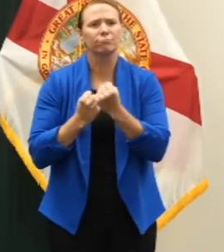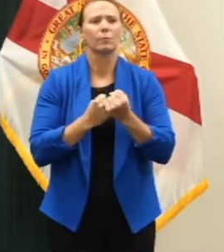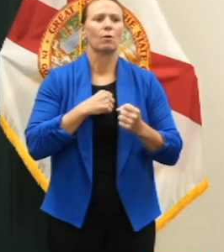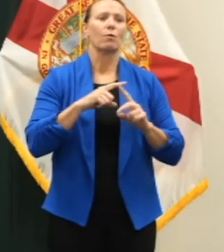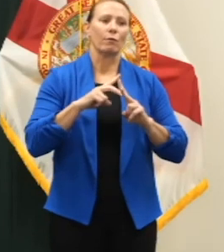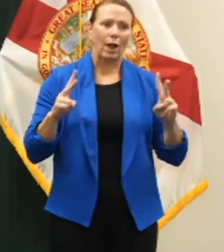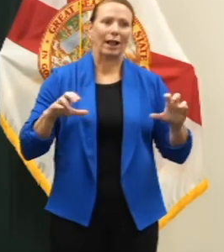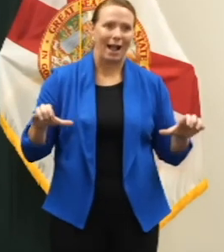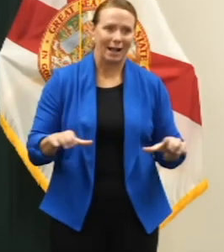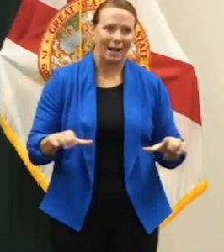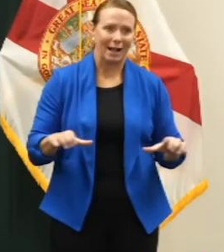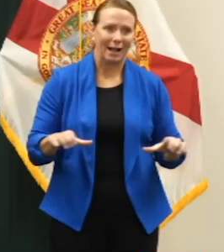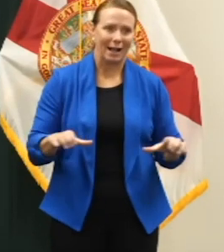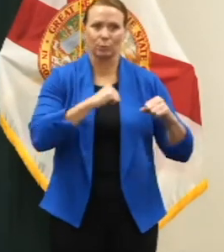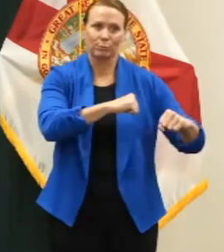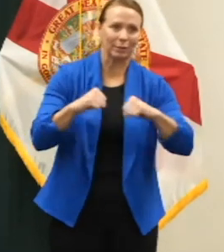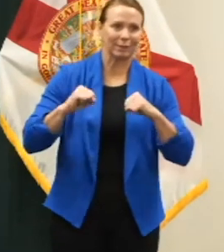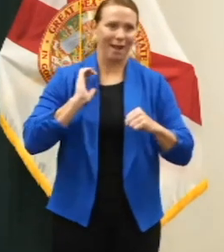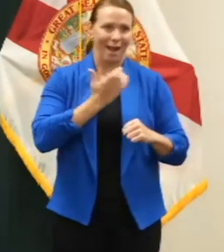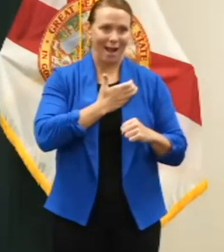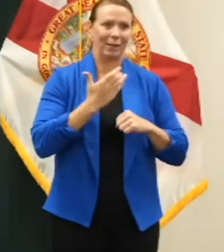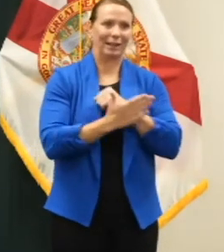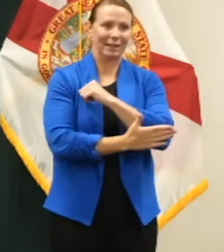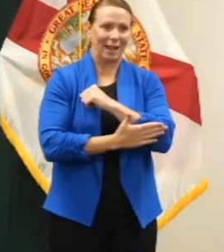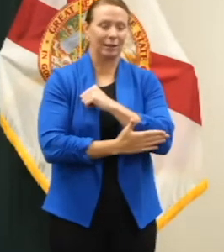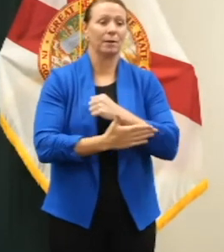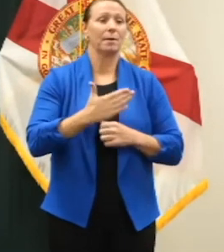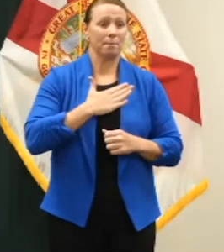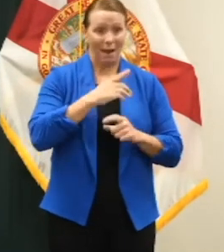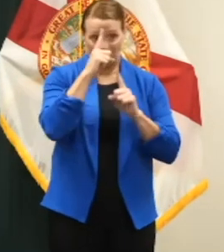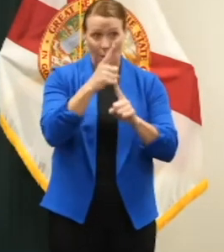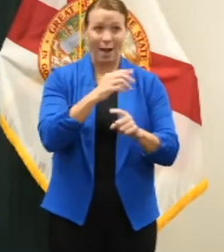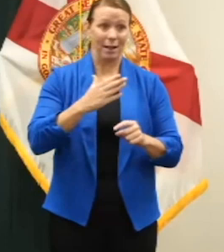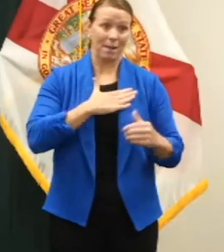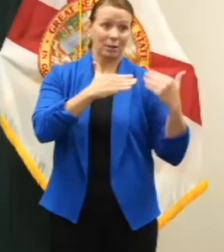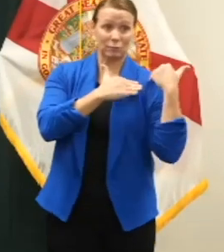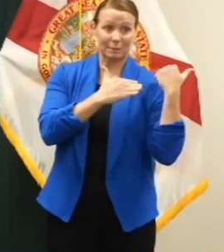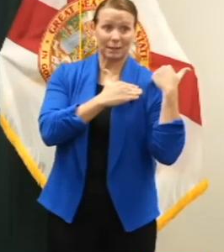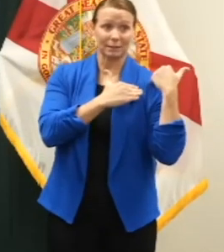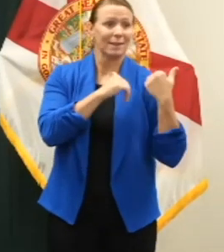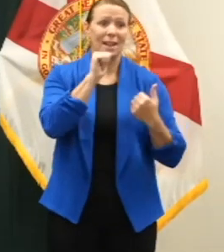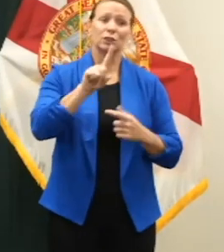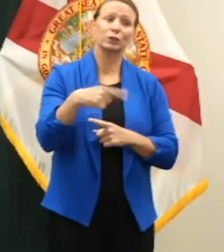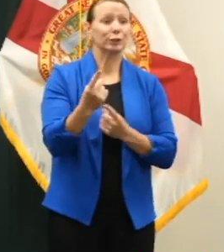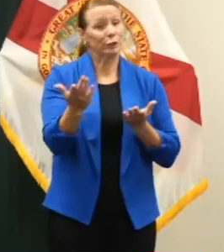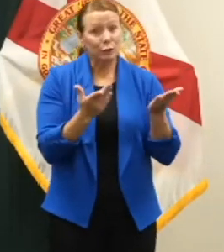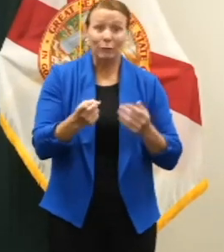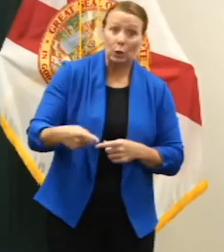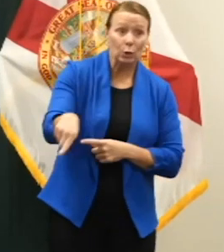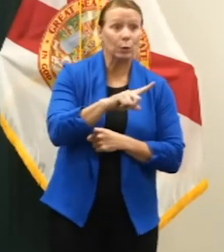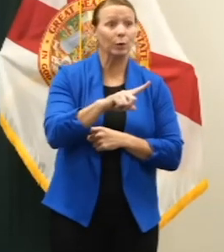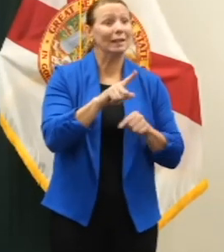and trying to protect our county. My ultimate goal as sheriff and responsibility is to not only serve our citizens, but to keep them